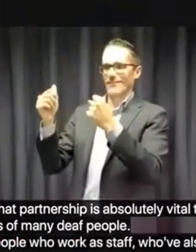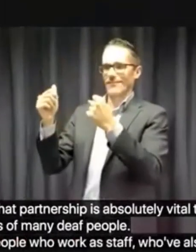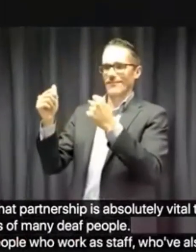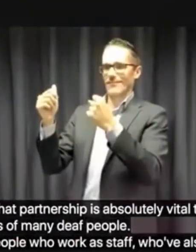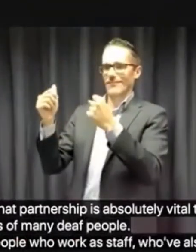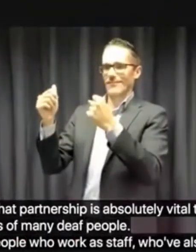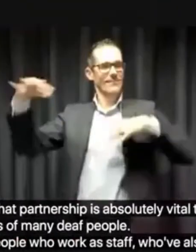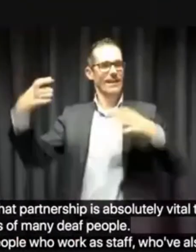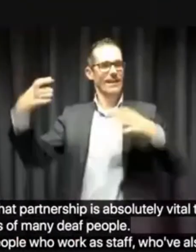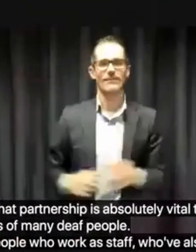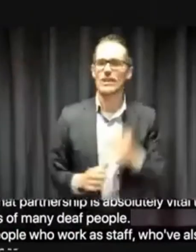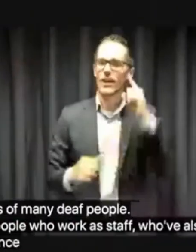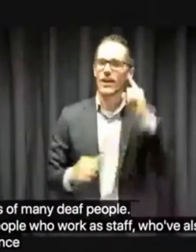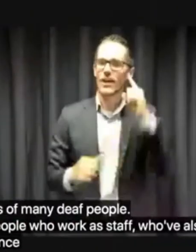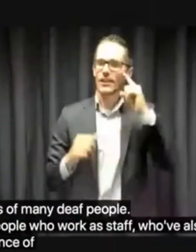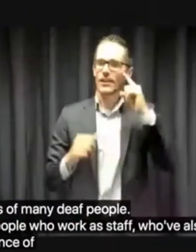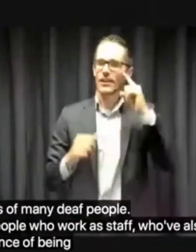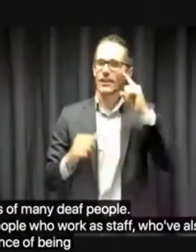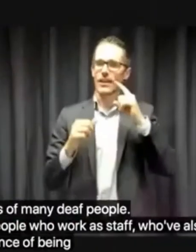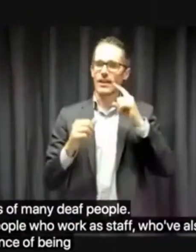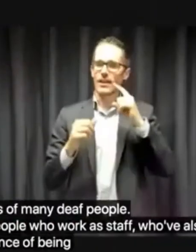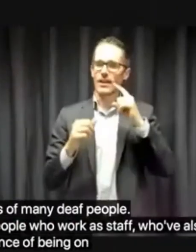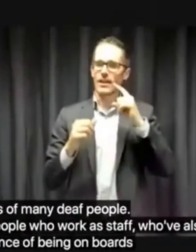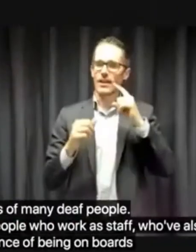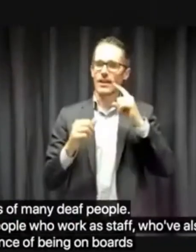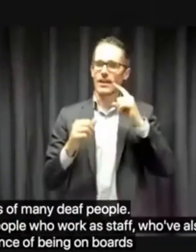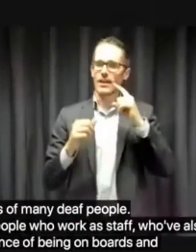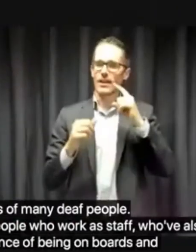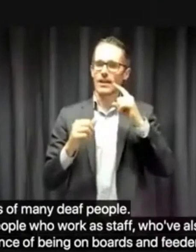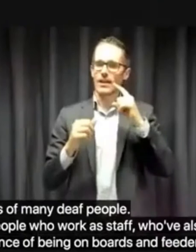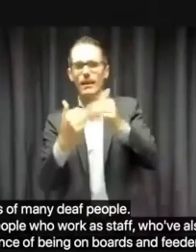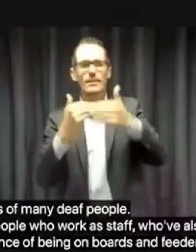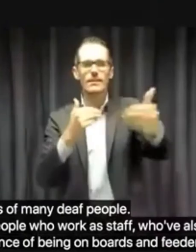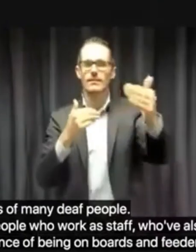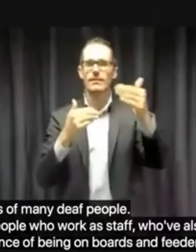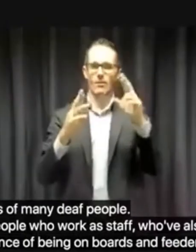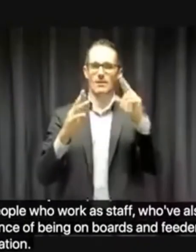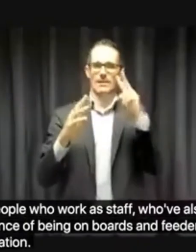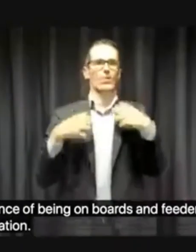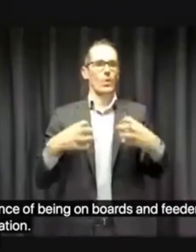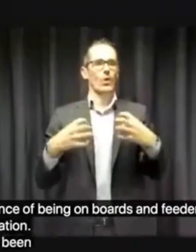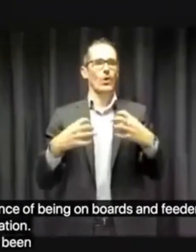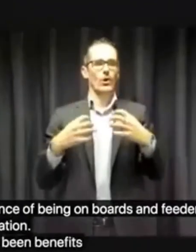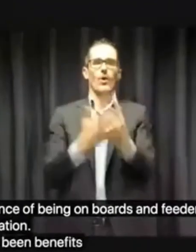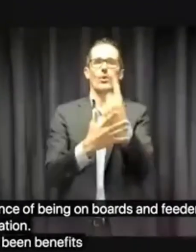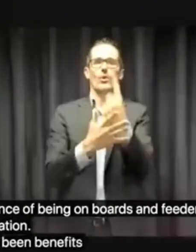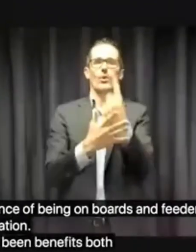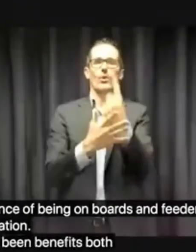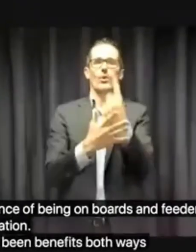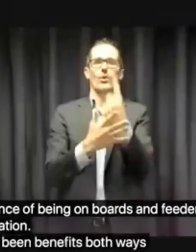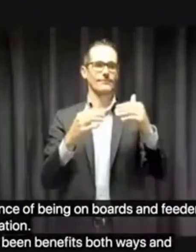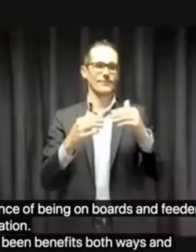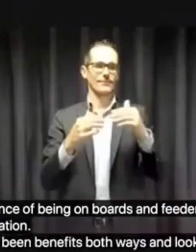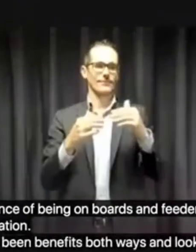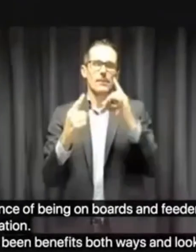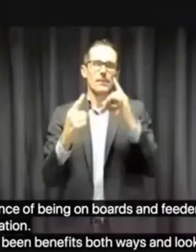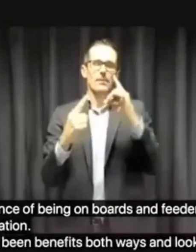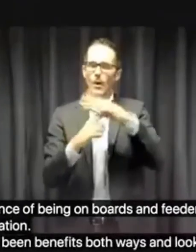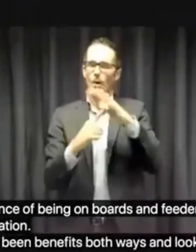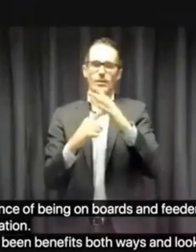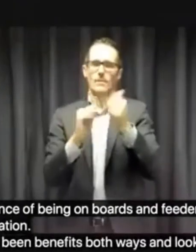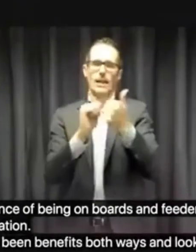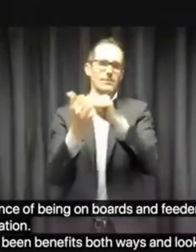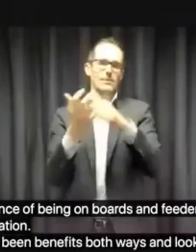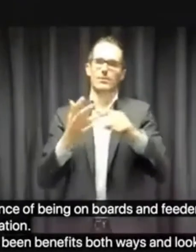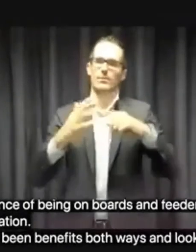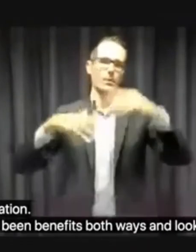be feeders into the organisation. So there's been benefits both ways. And looking at those partnerships, maybe we're going to see more opportunity for different